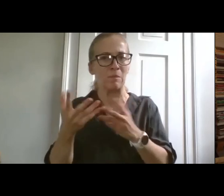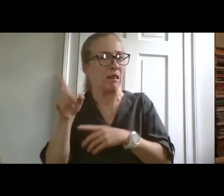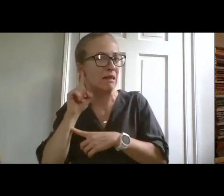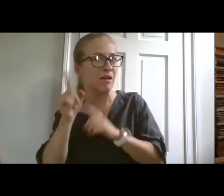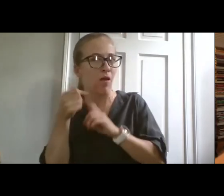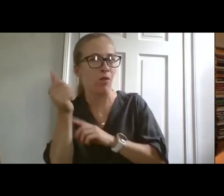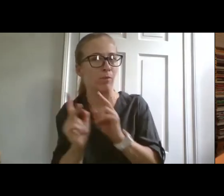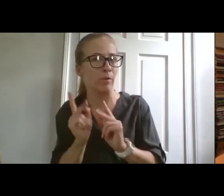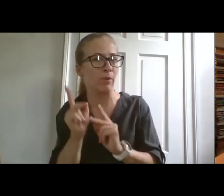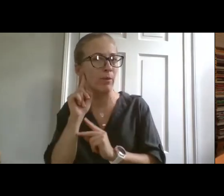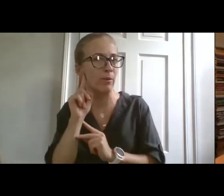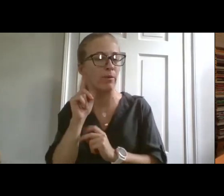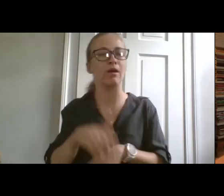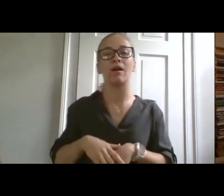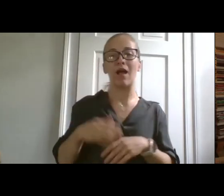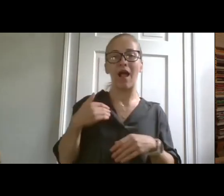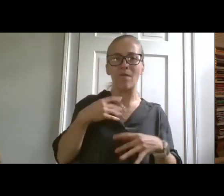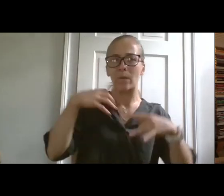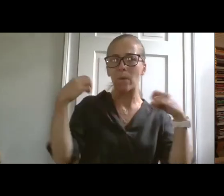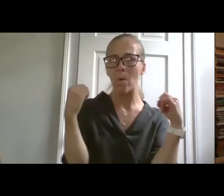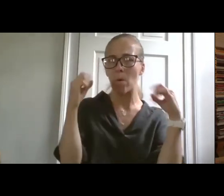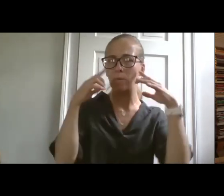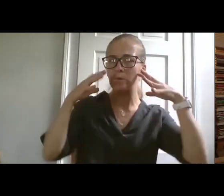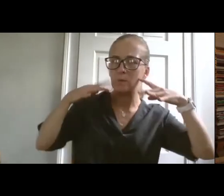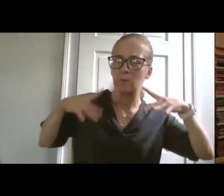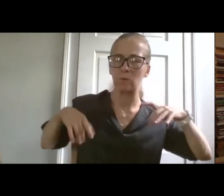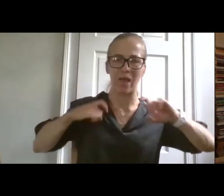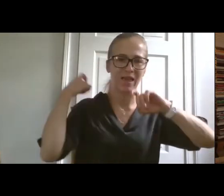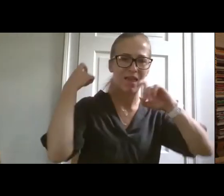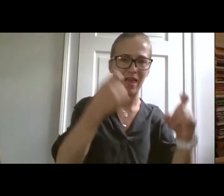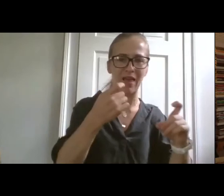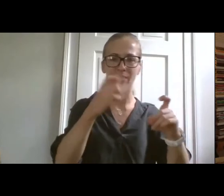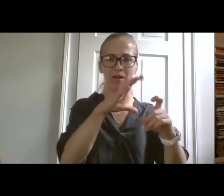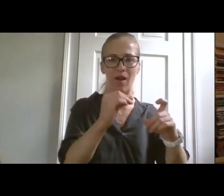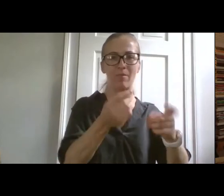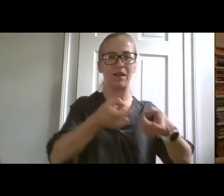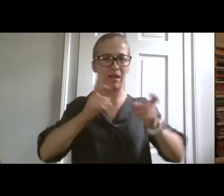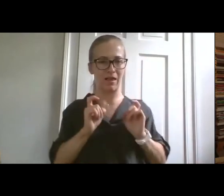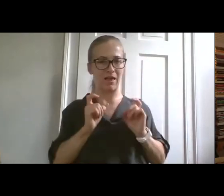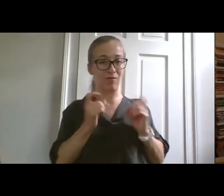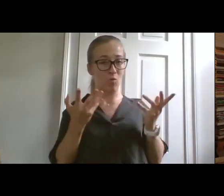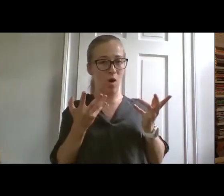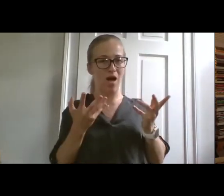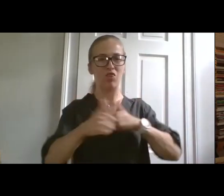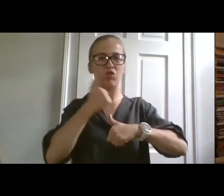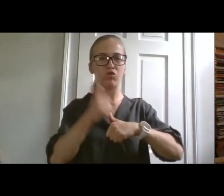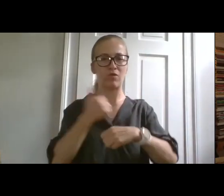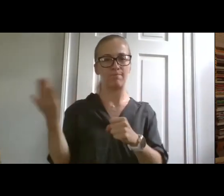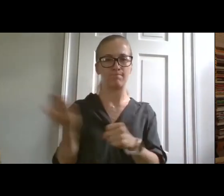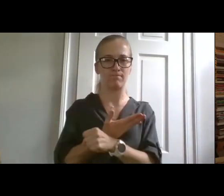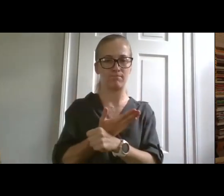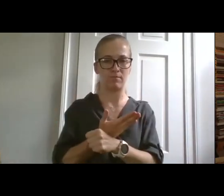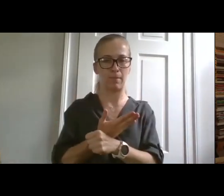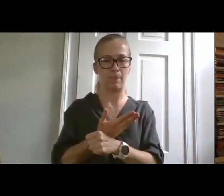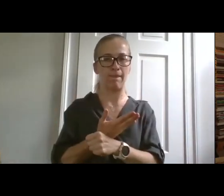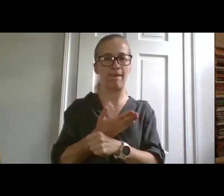has given cold sweat to his company in return for the threat of being laid off, which blows through his night